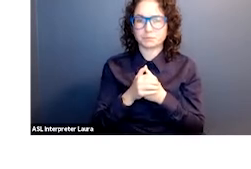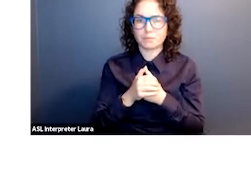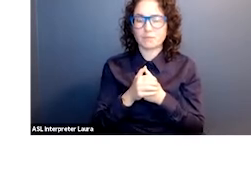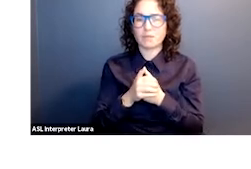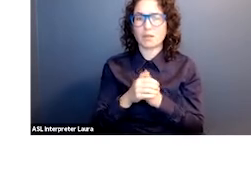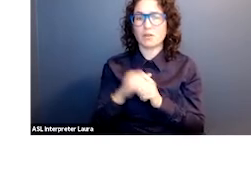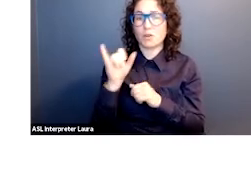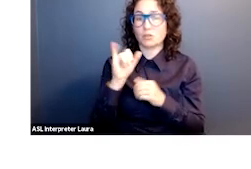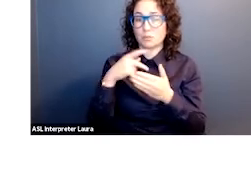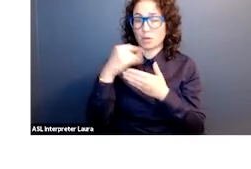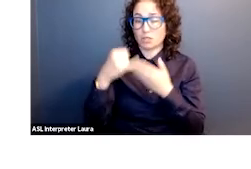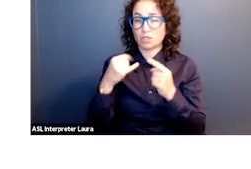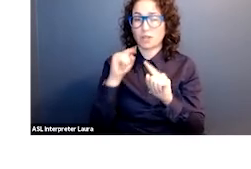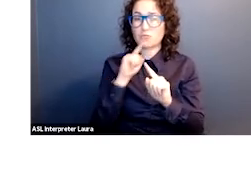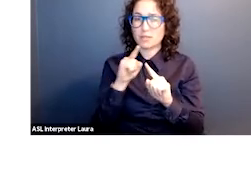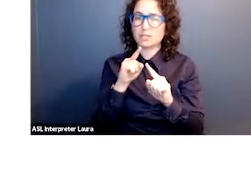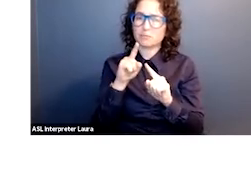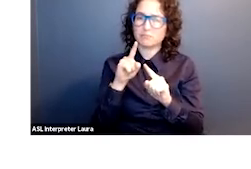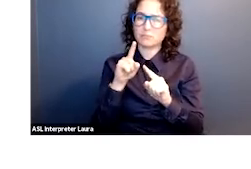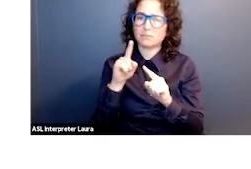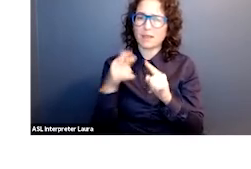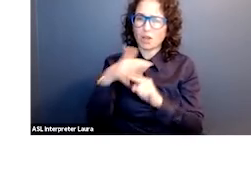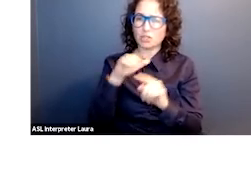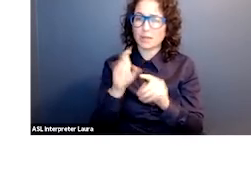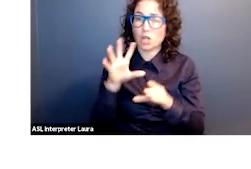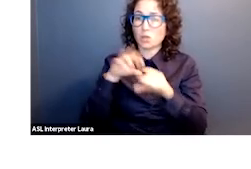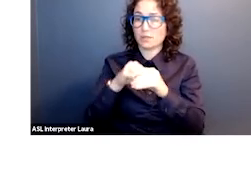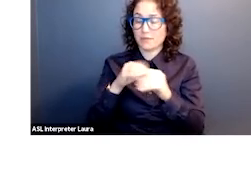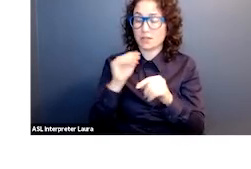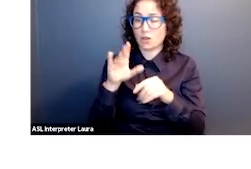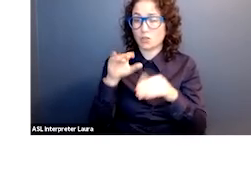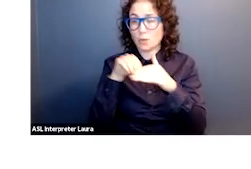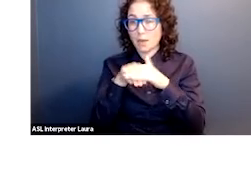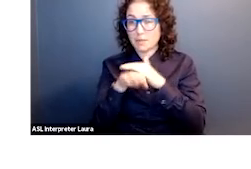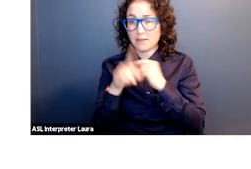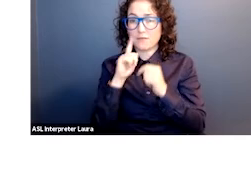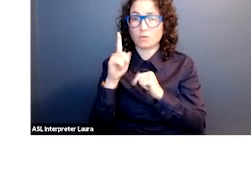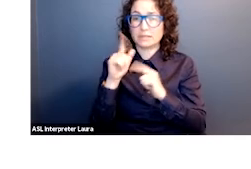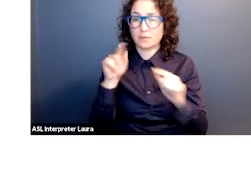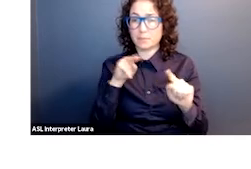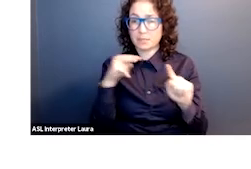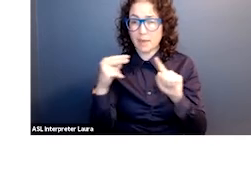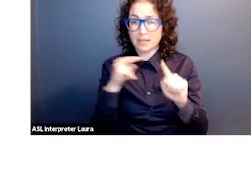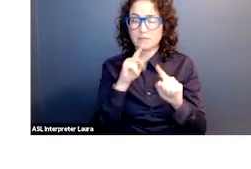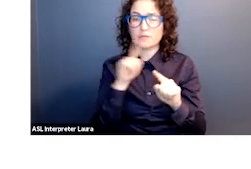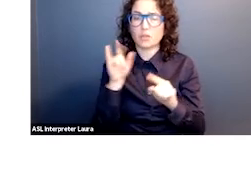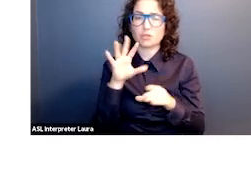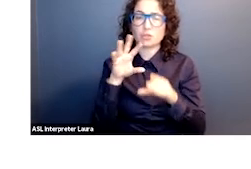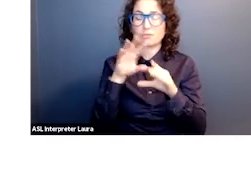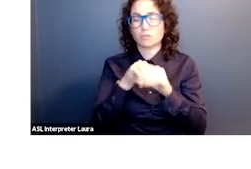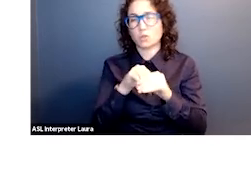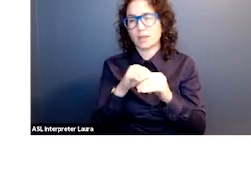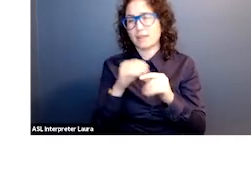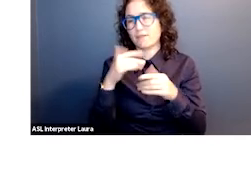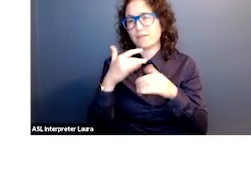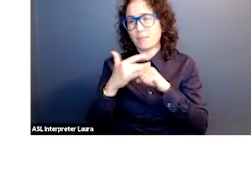Make the project context inclusively and accommodated to the disability perspective, including the availability of